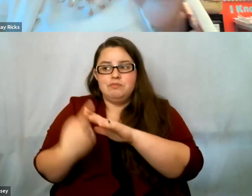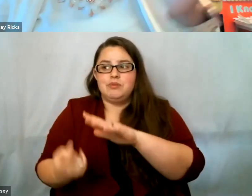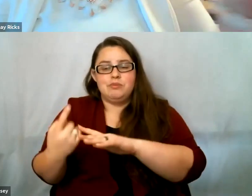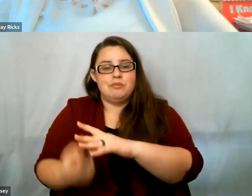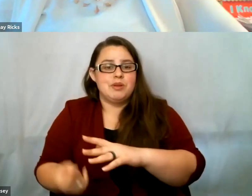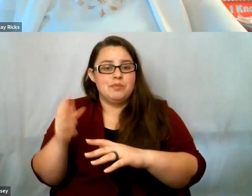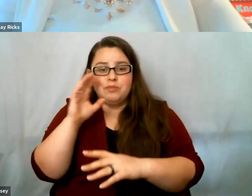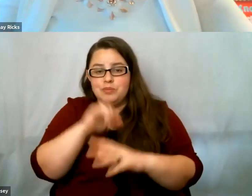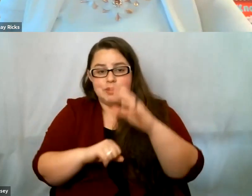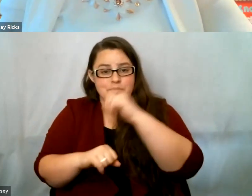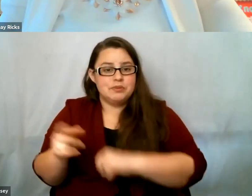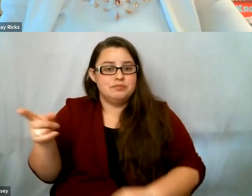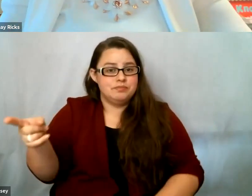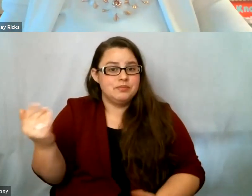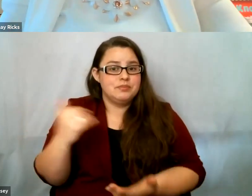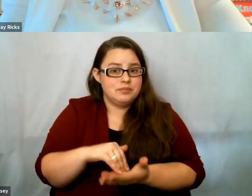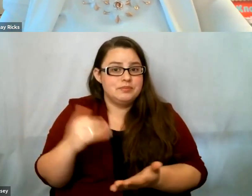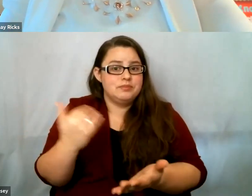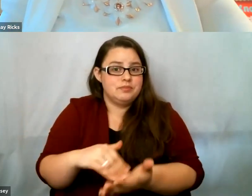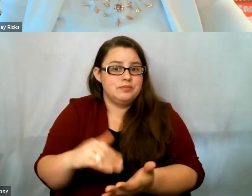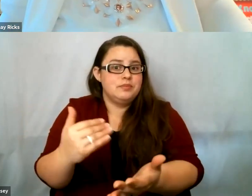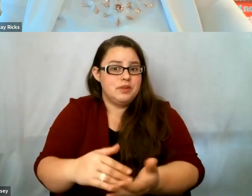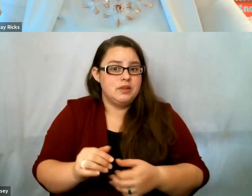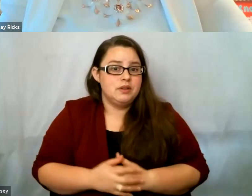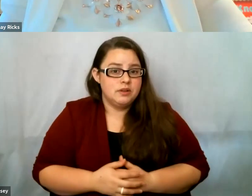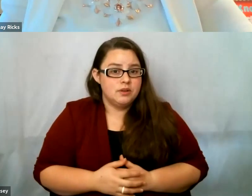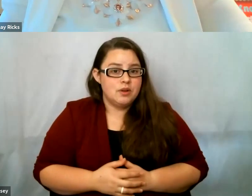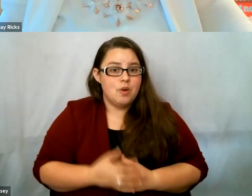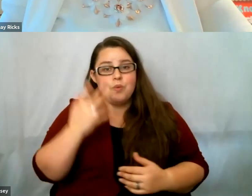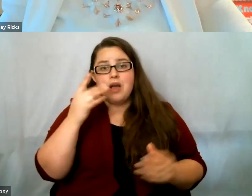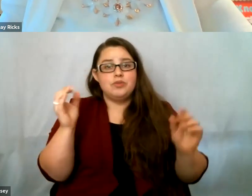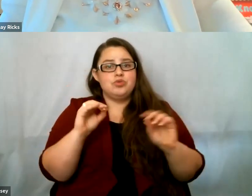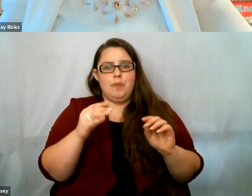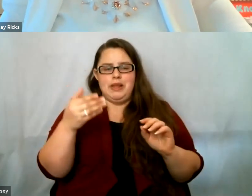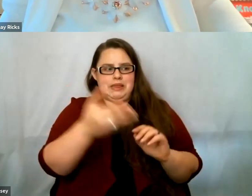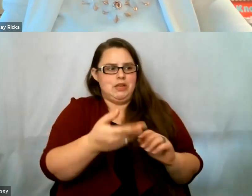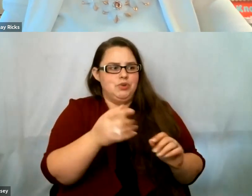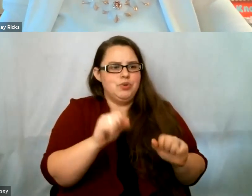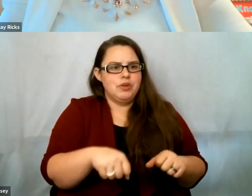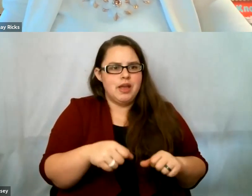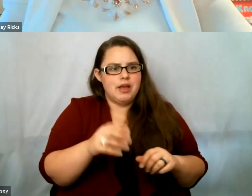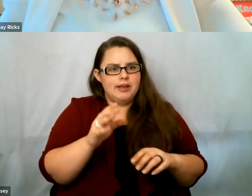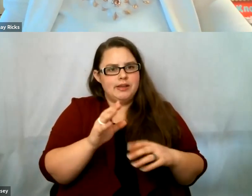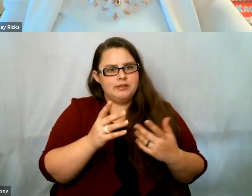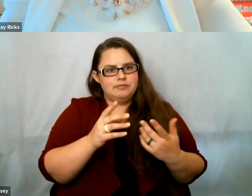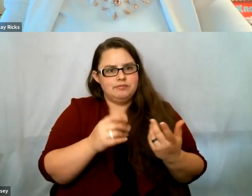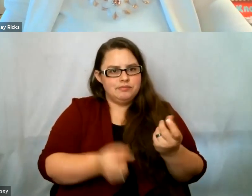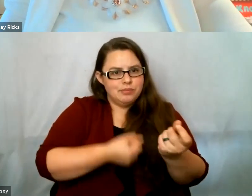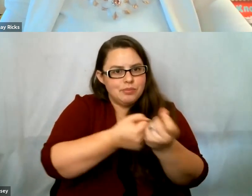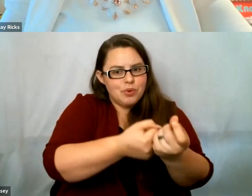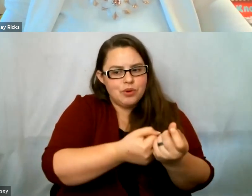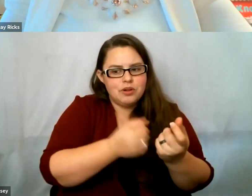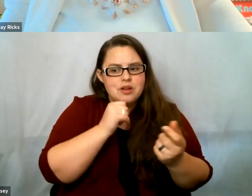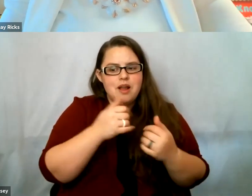system because there's nobody at the table that can speak for them, and they don't have that experience. So that's why it's